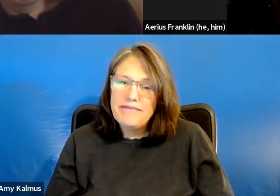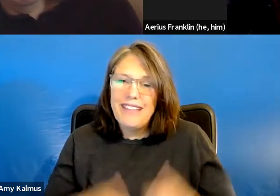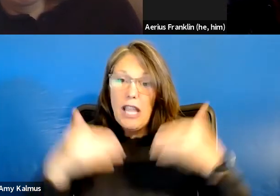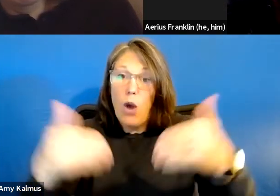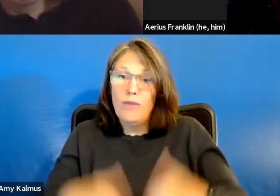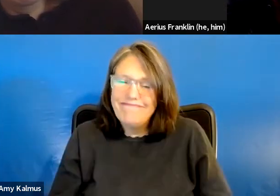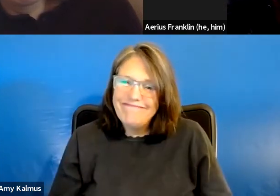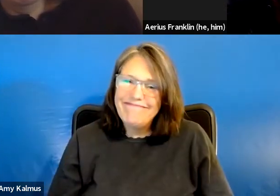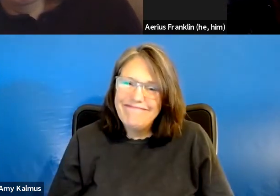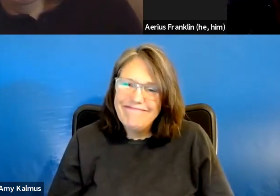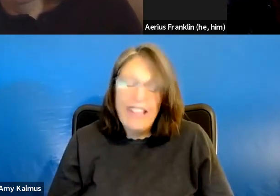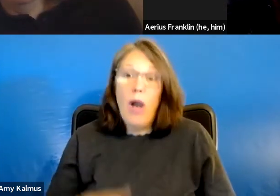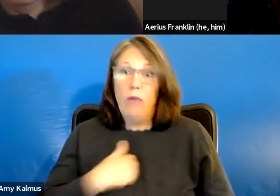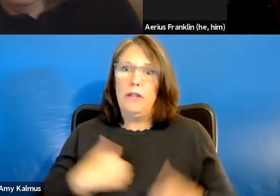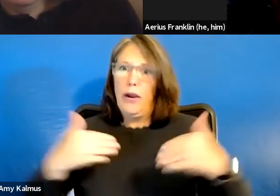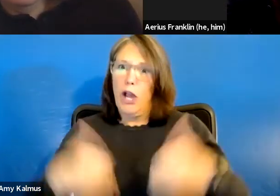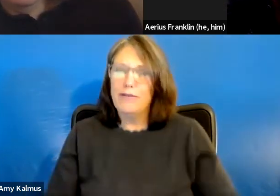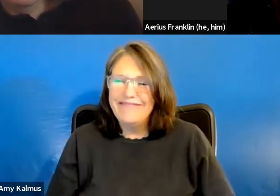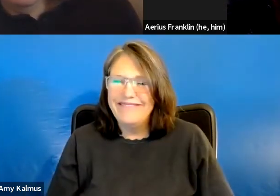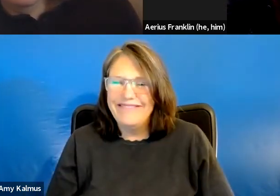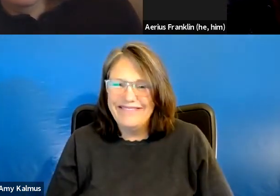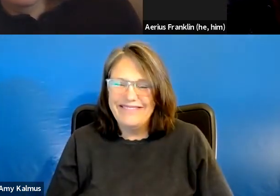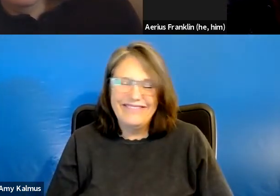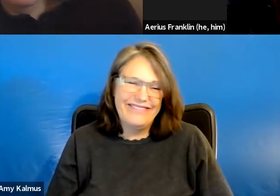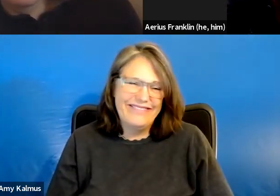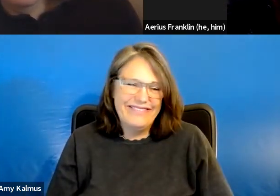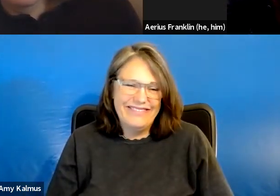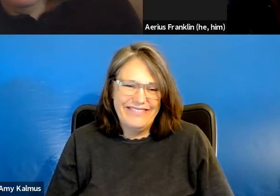Go. Oh, I'm sorry, go. Go.